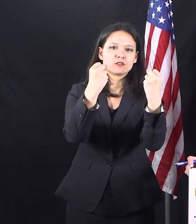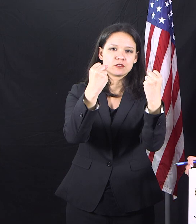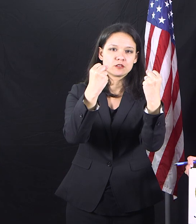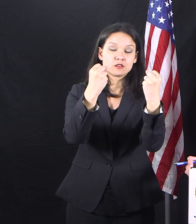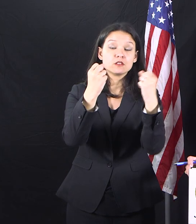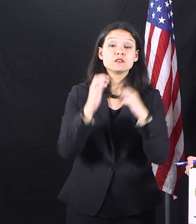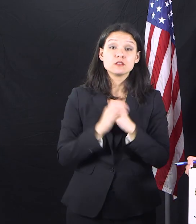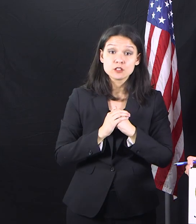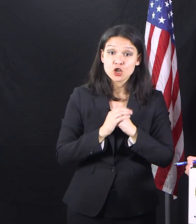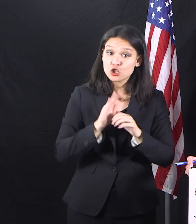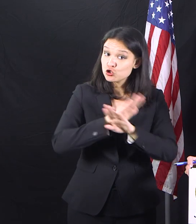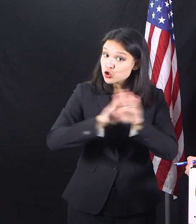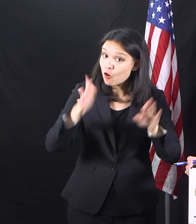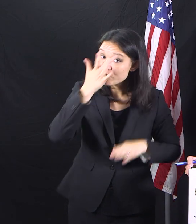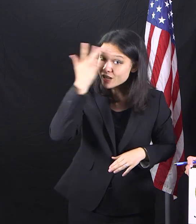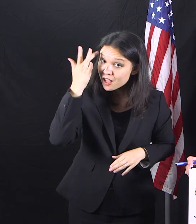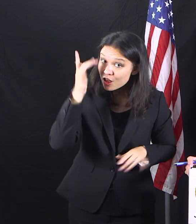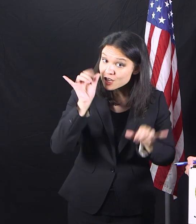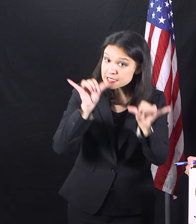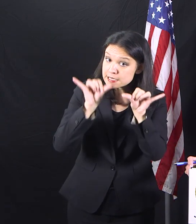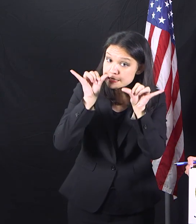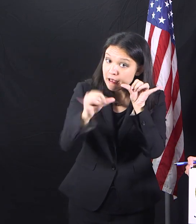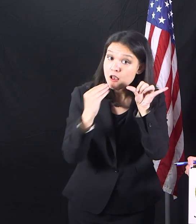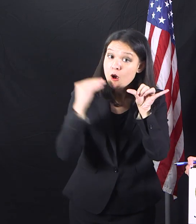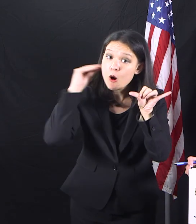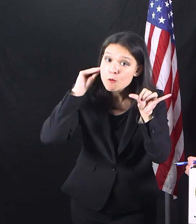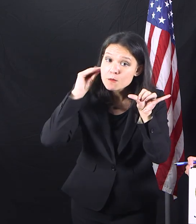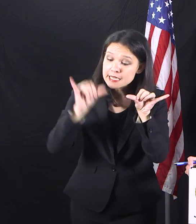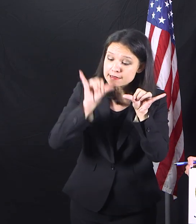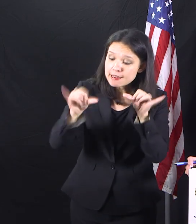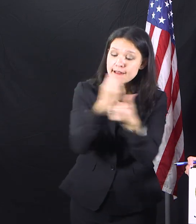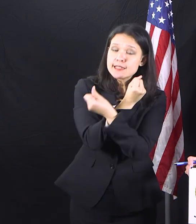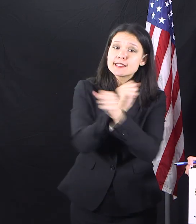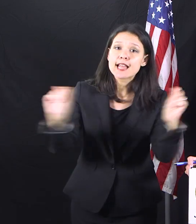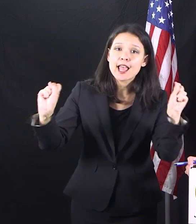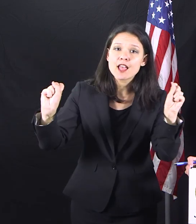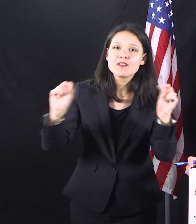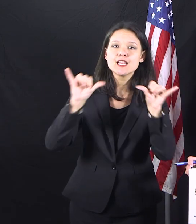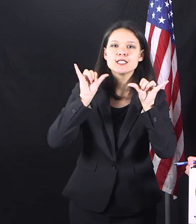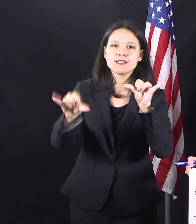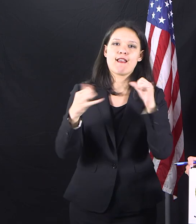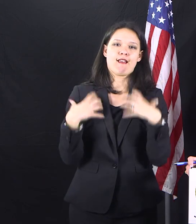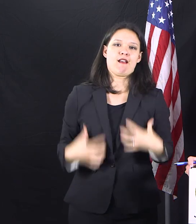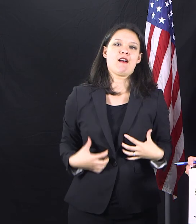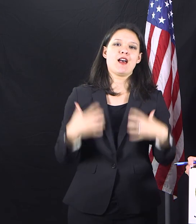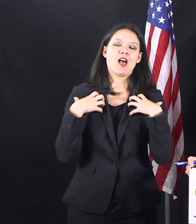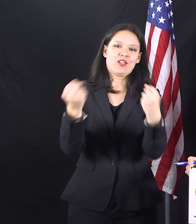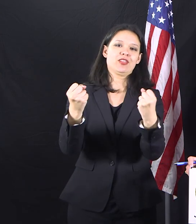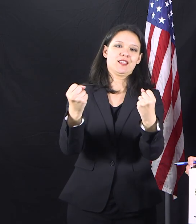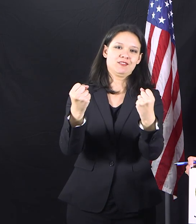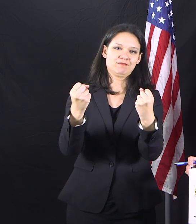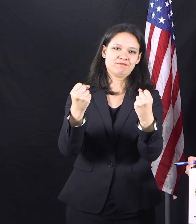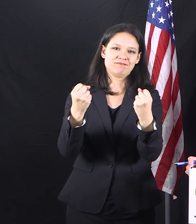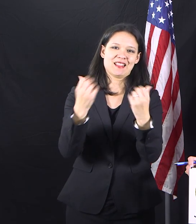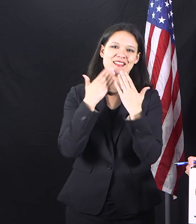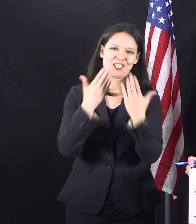So don't forget, y'all stay home, stay safe, and stay healthy. Thanks.